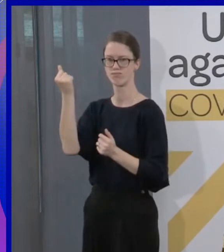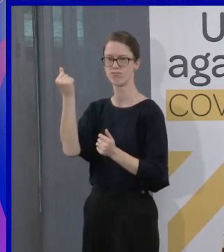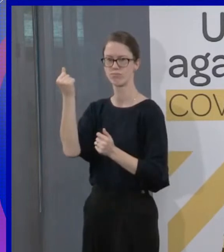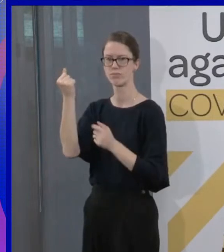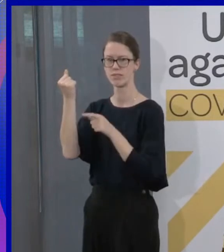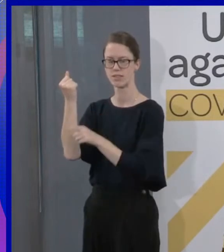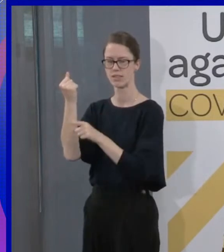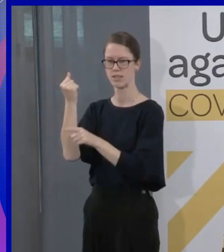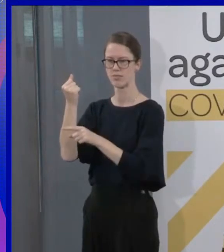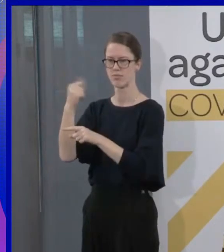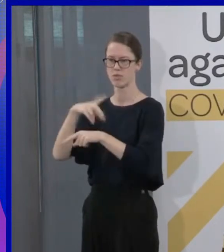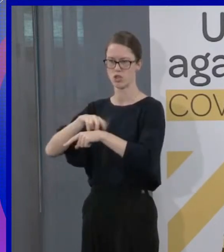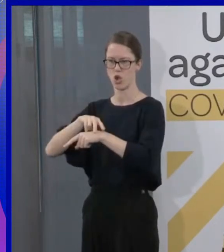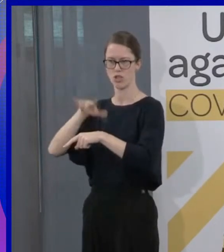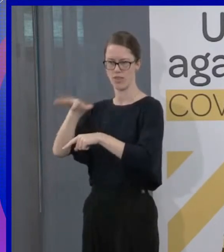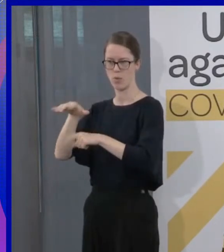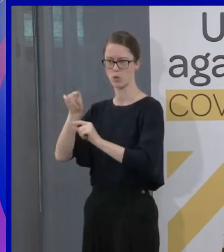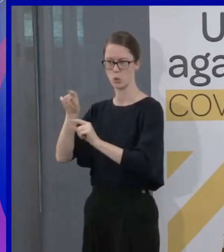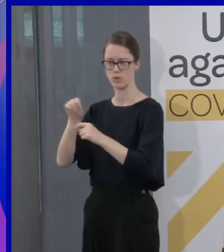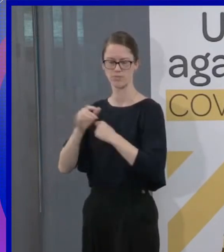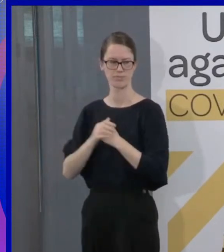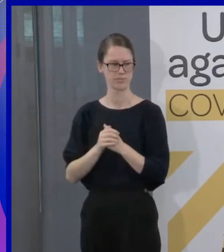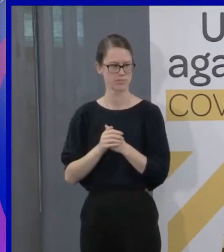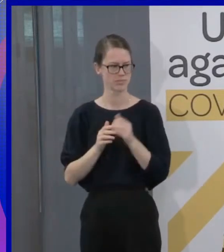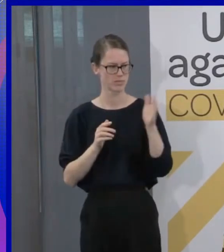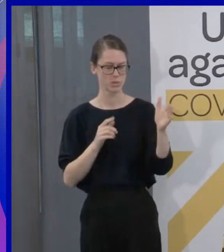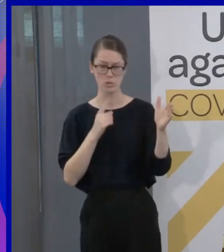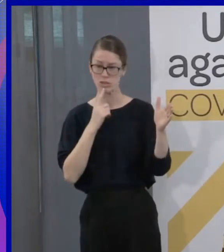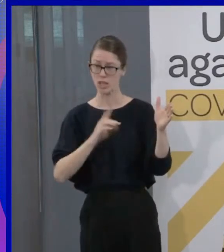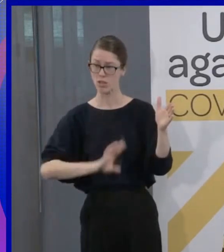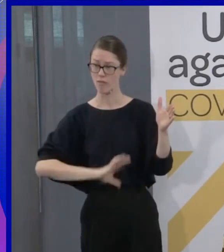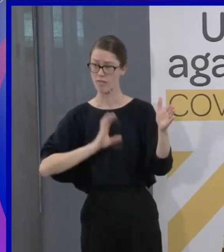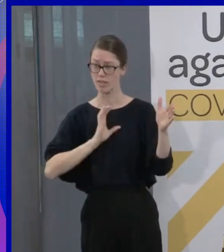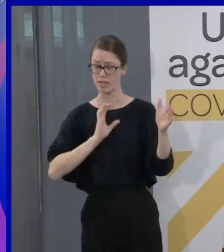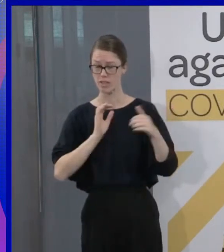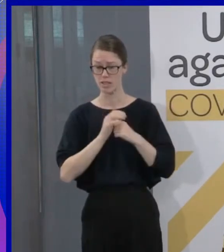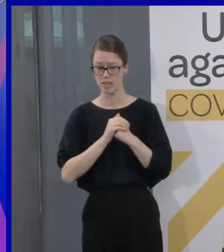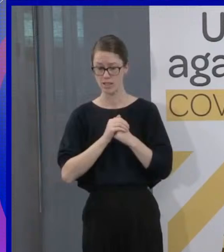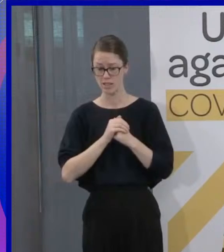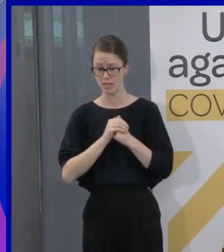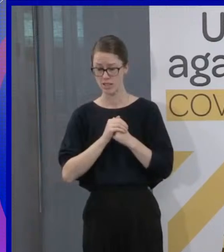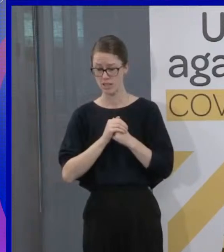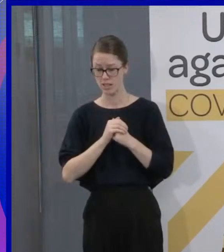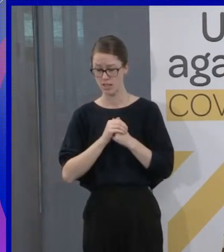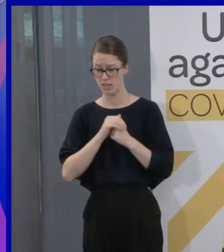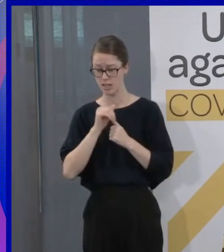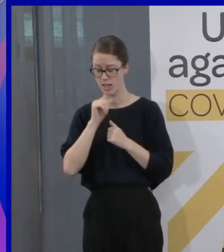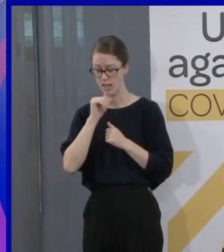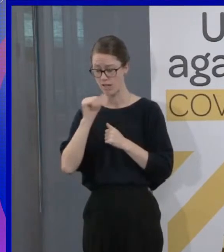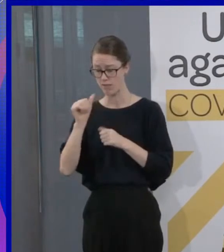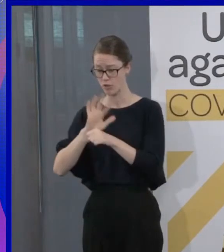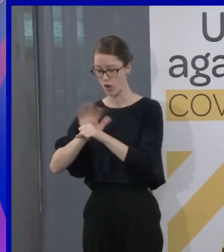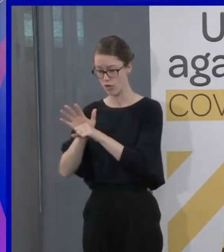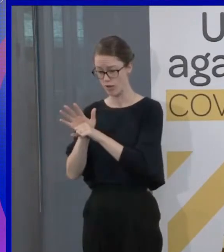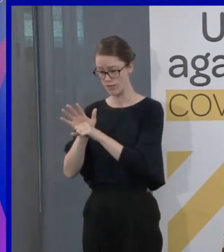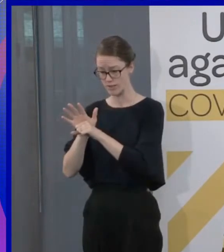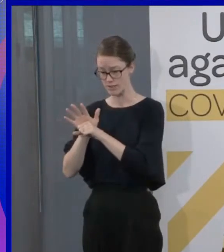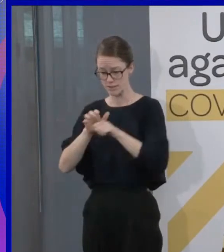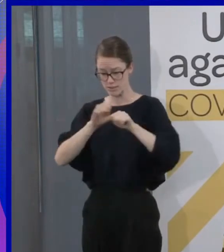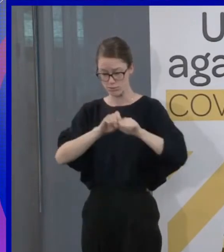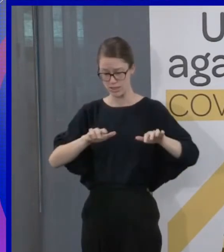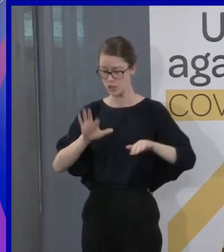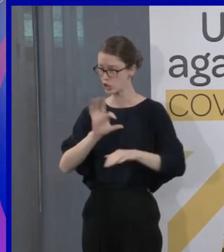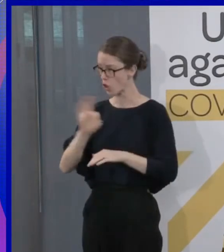the medical officer who's on site So there. by that, are you saying you're fairly confident that if the virus emerged across the border, it didn't come from one of these quarantine